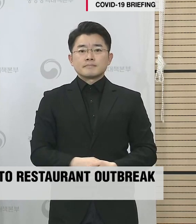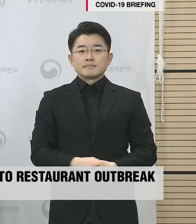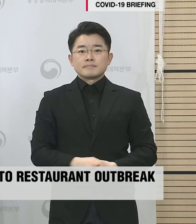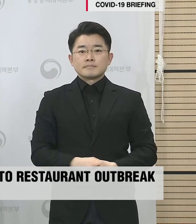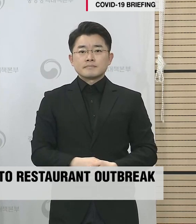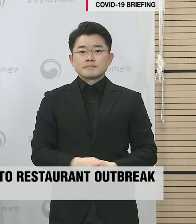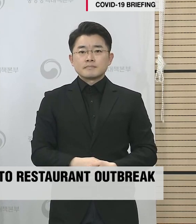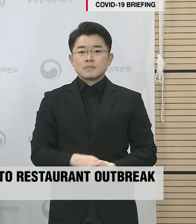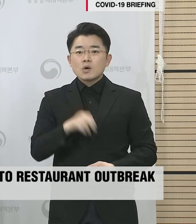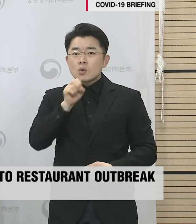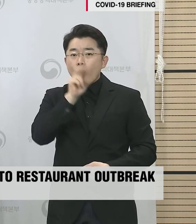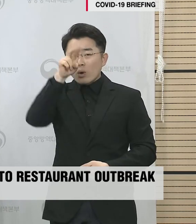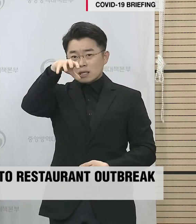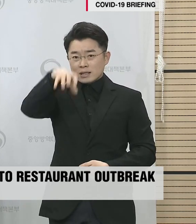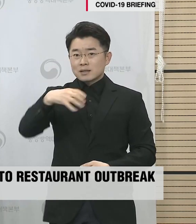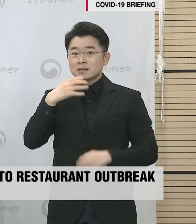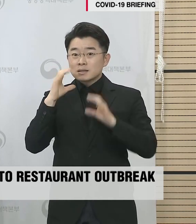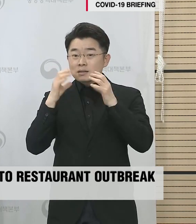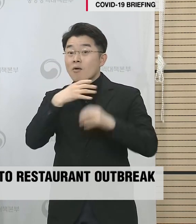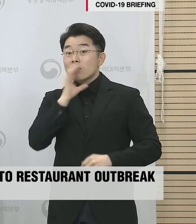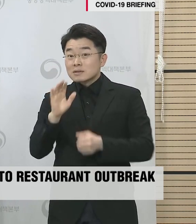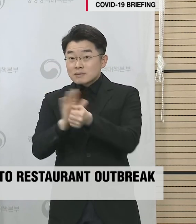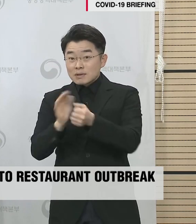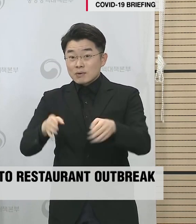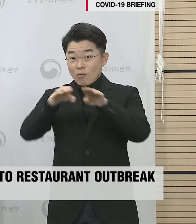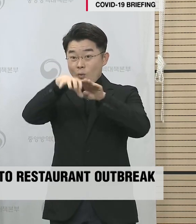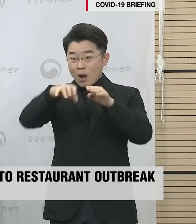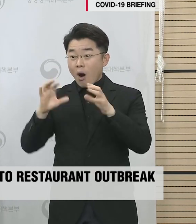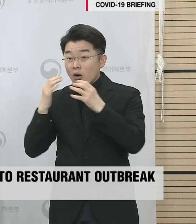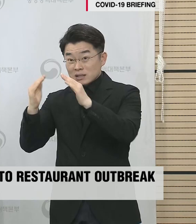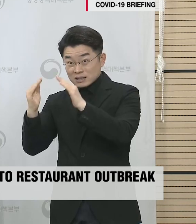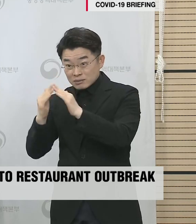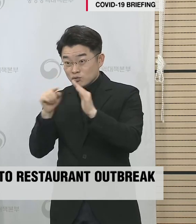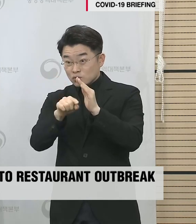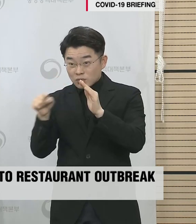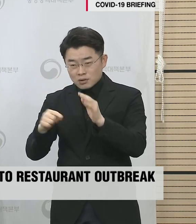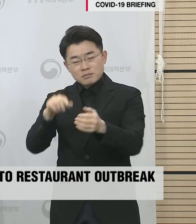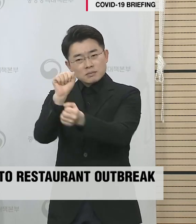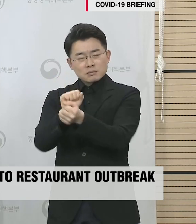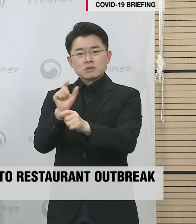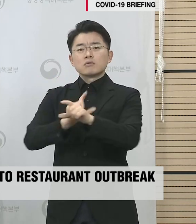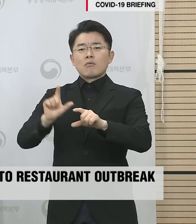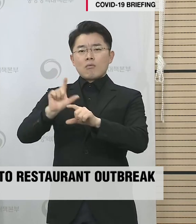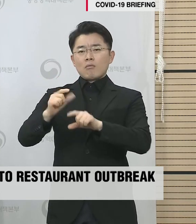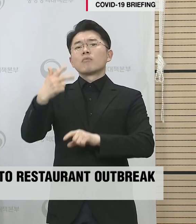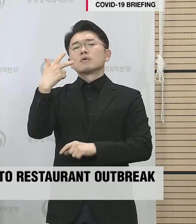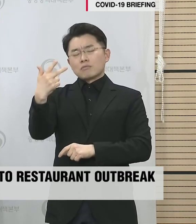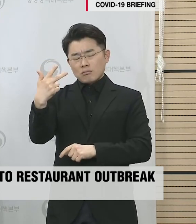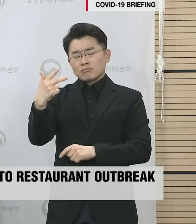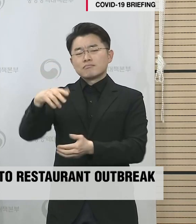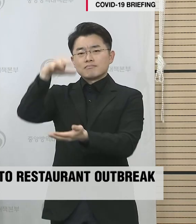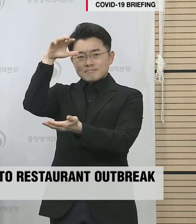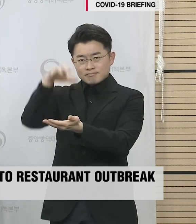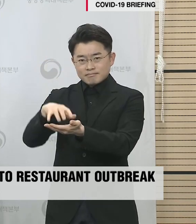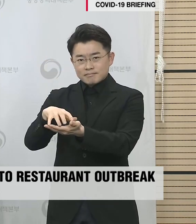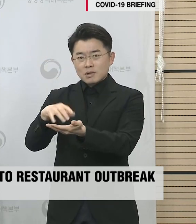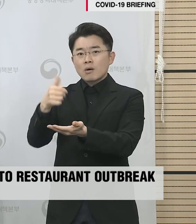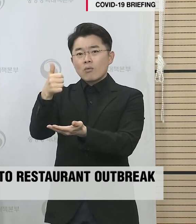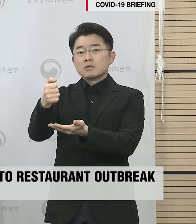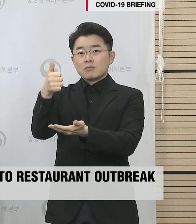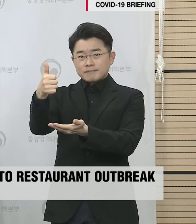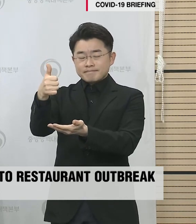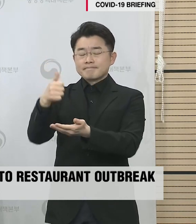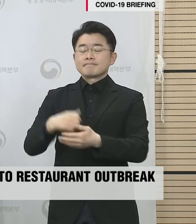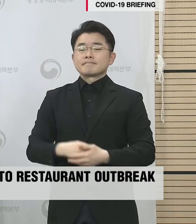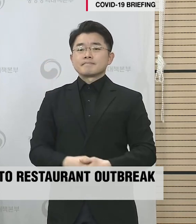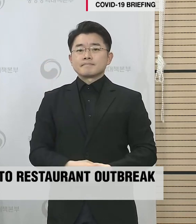20 additional cases, raising the total to 21. And in Gyeonggi-do Province, Yongin City, in relation to a nursing home as well as a